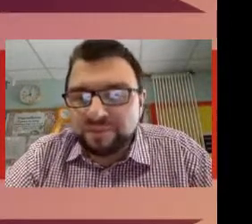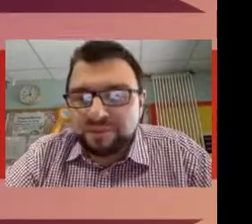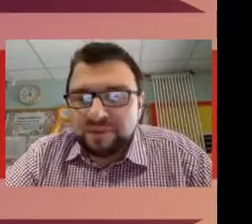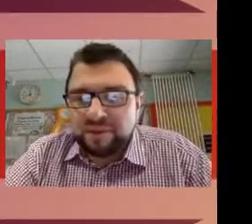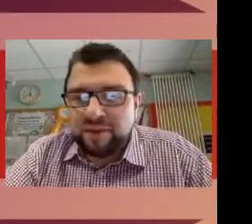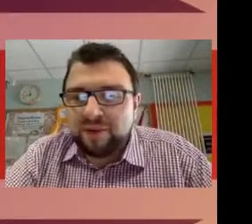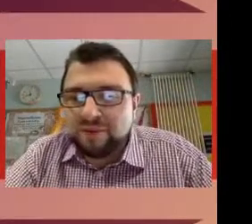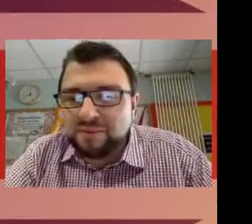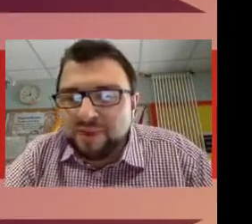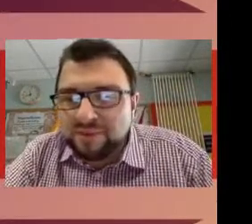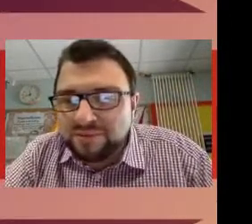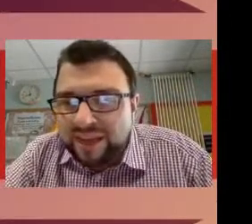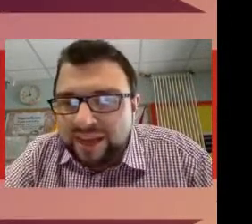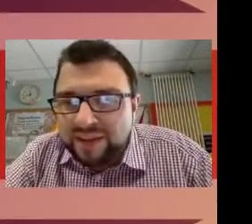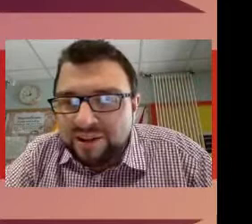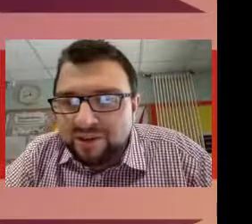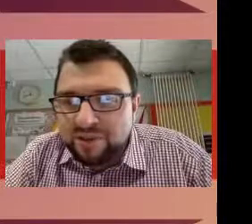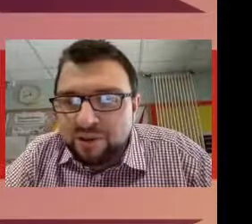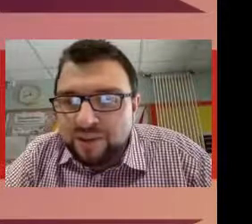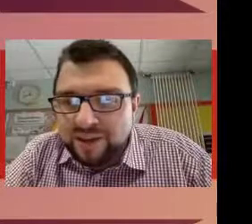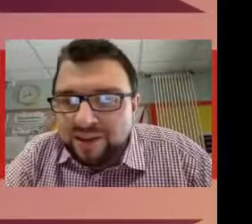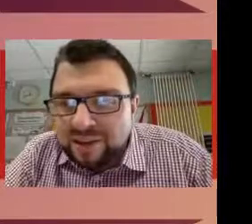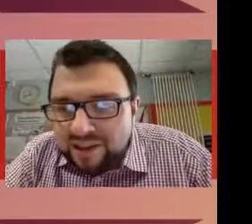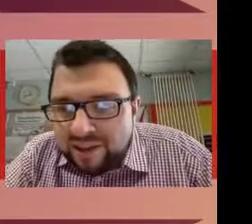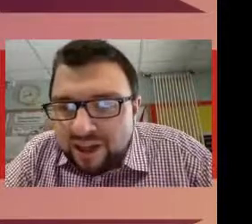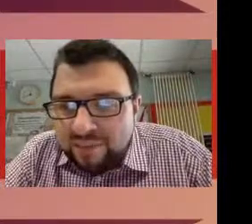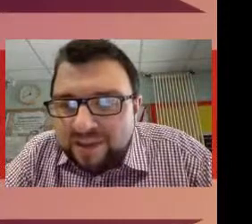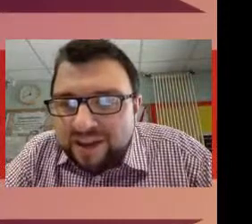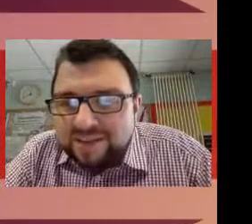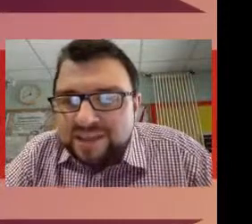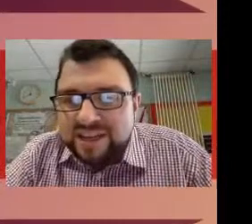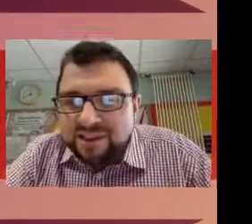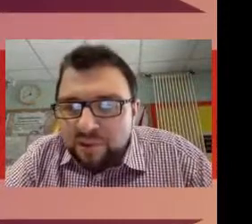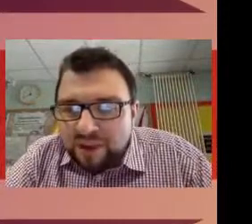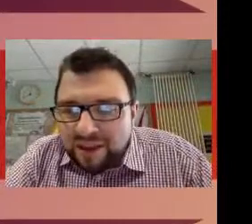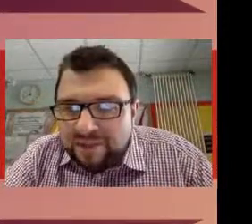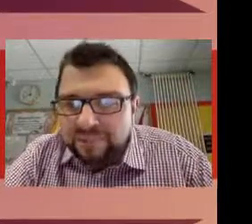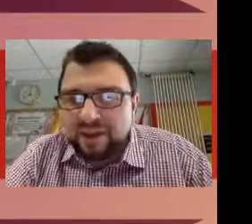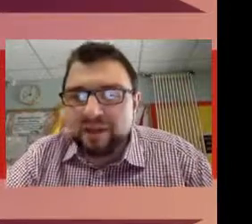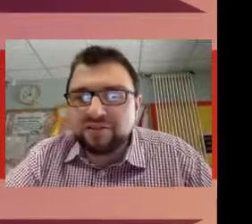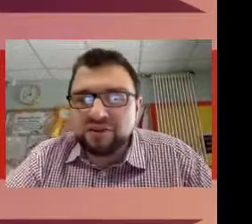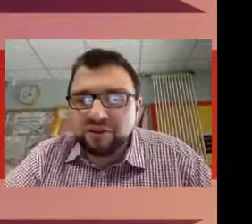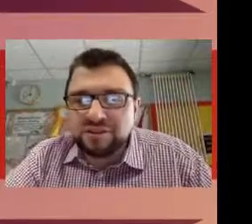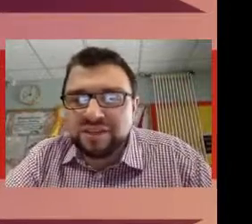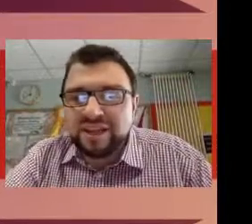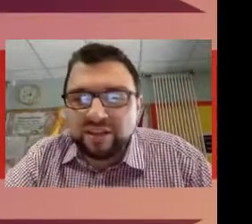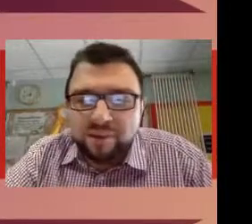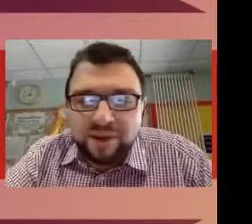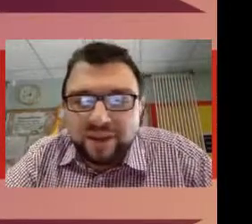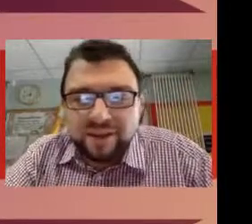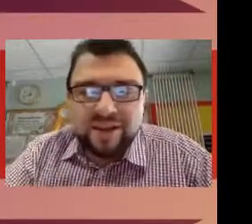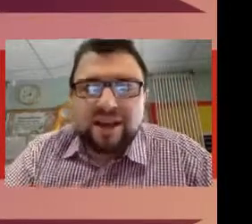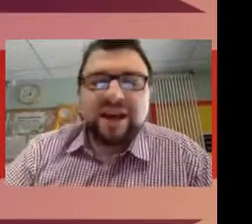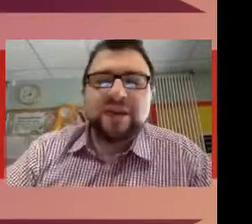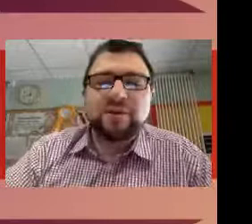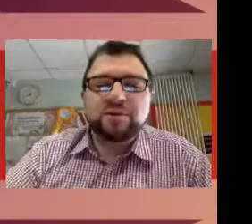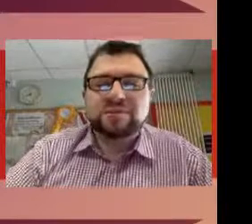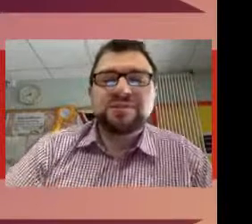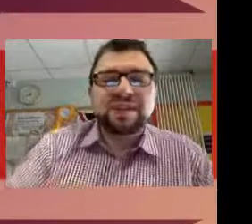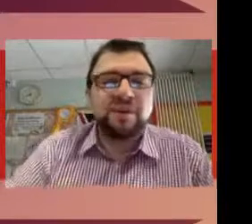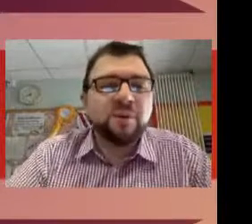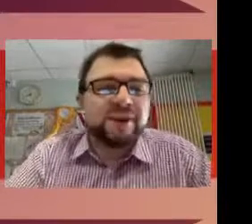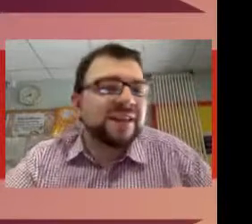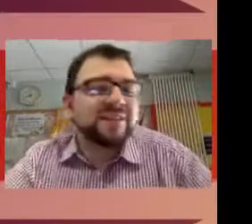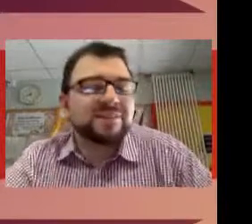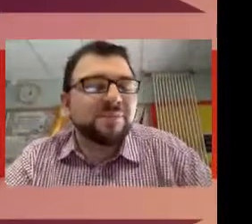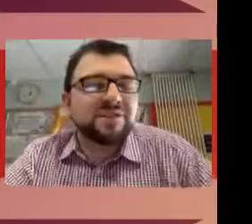uniform. And lots of people saying here, look, it's the Queen. The Downs are saying the Queen, the Scots are saying the Queen, and Austin